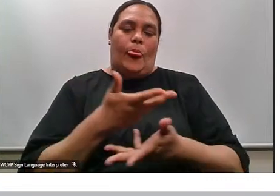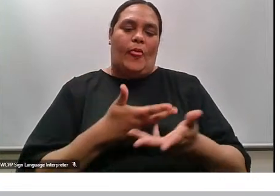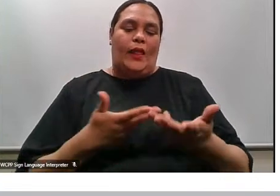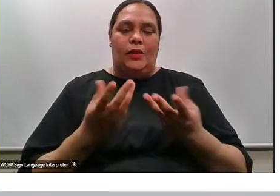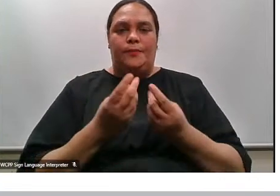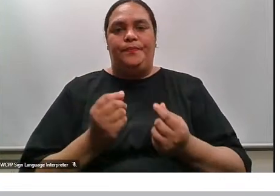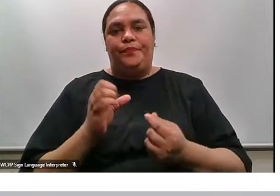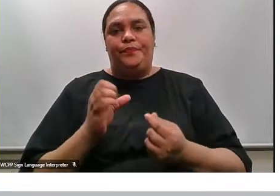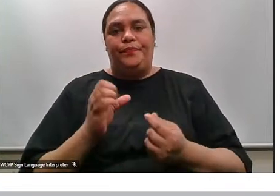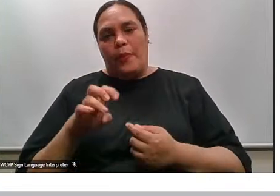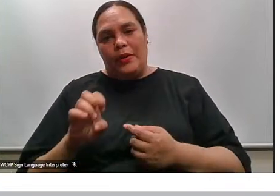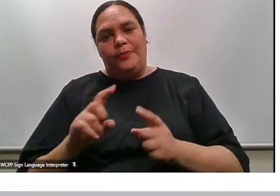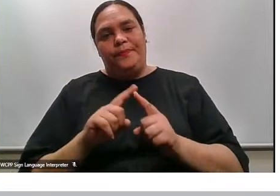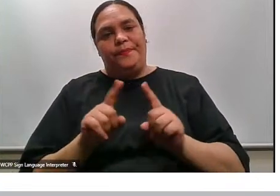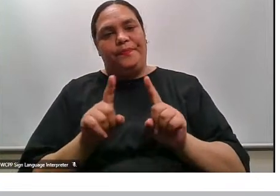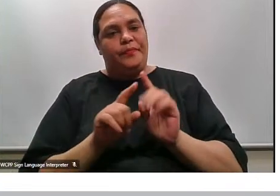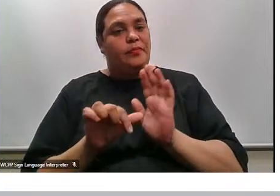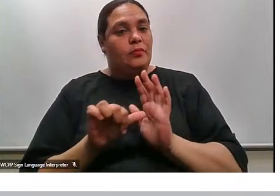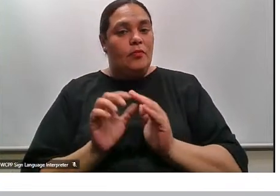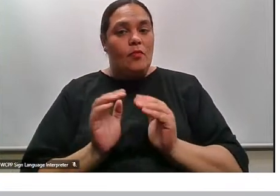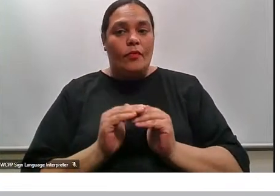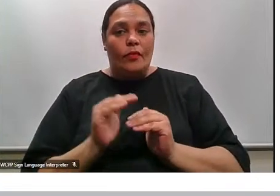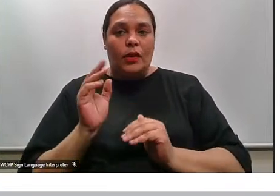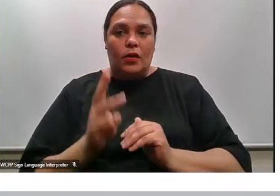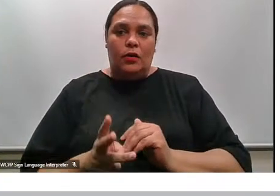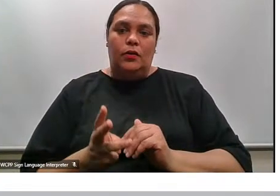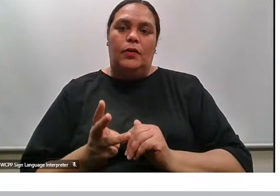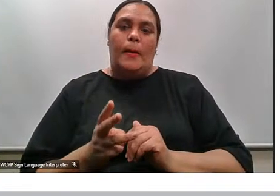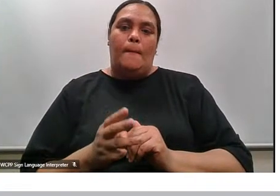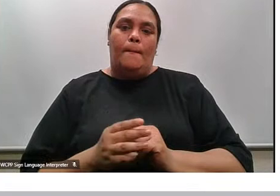SCOPA, but more importantly, that